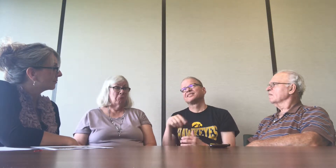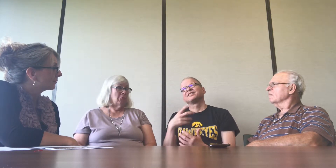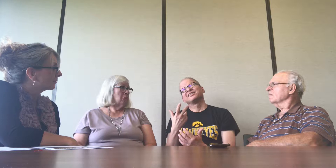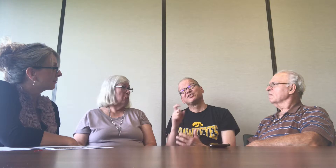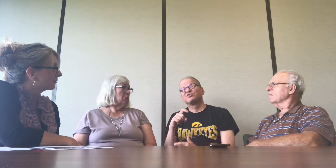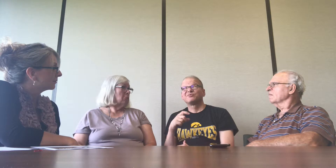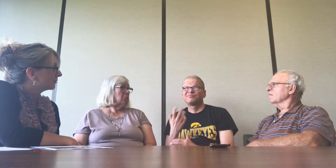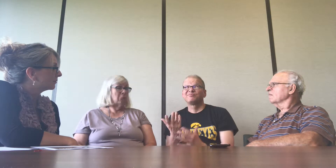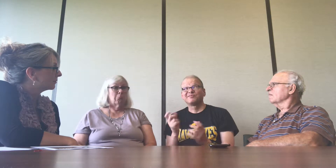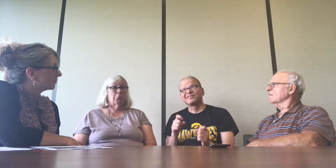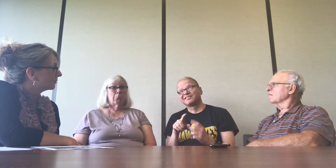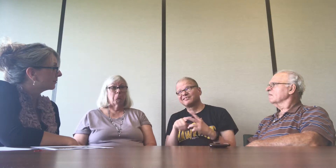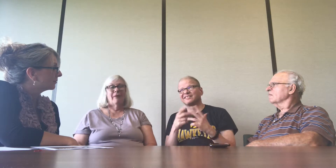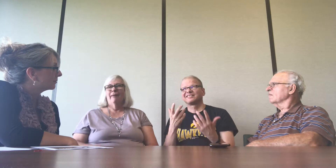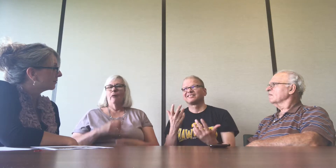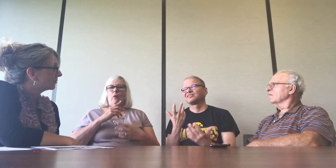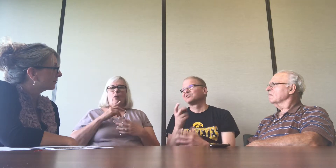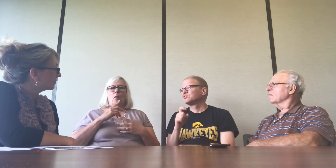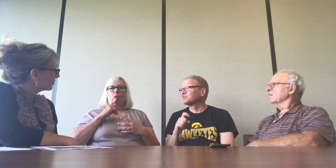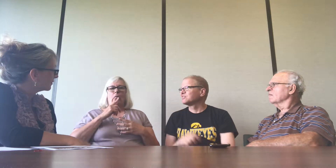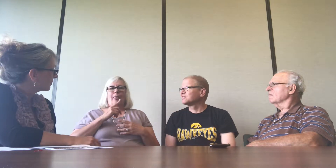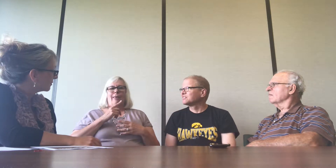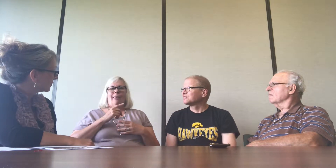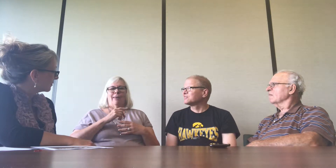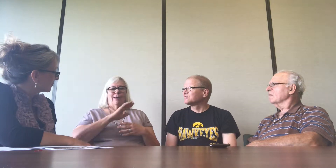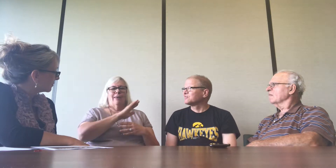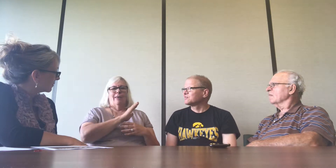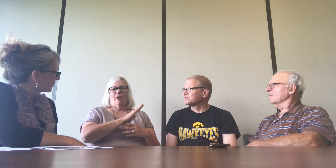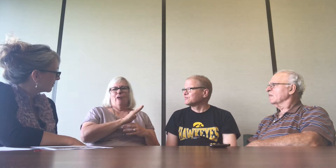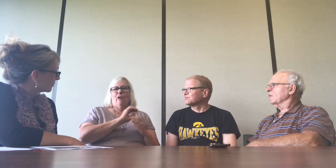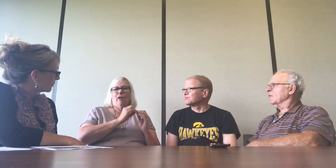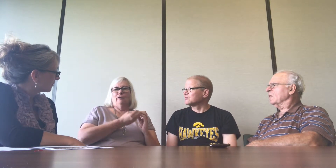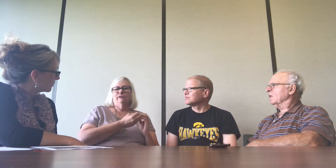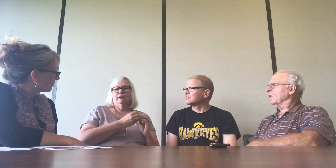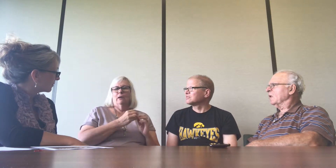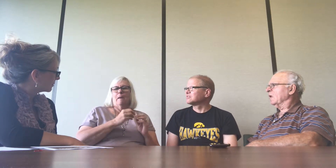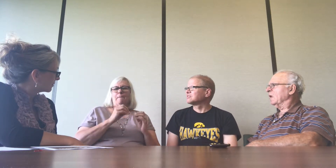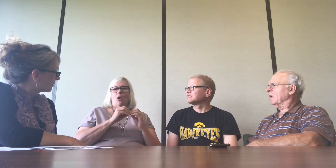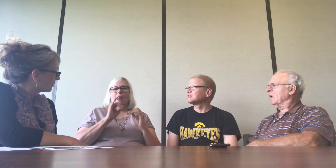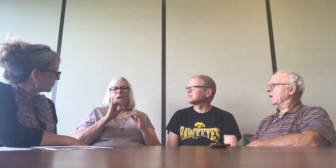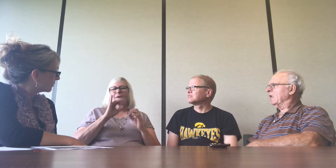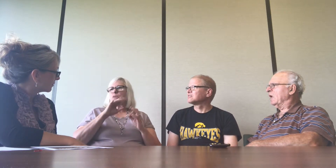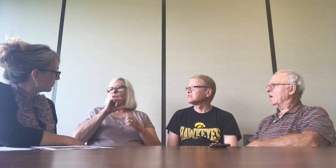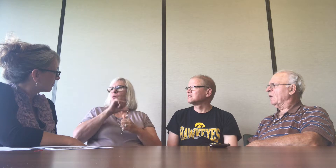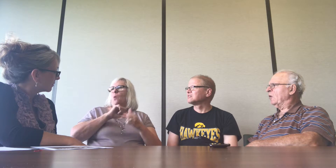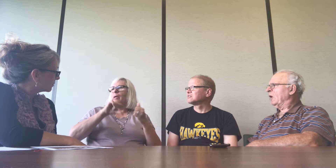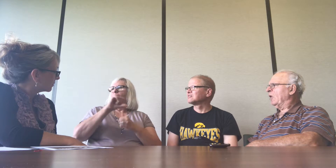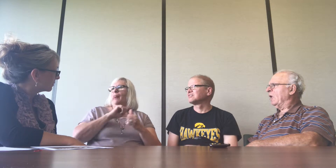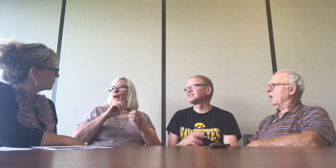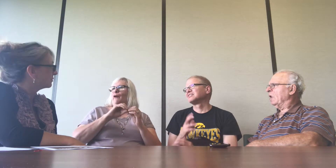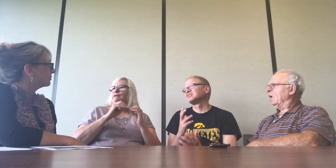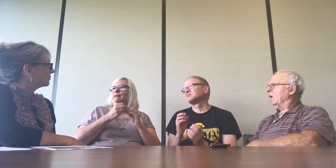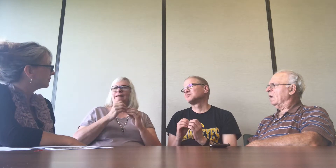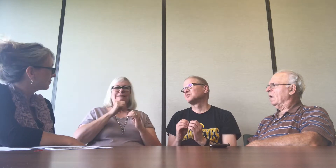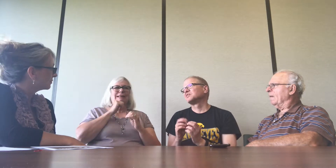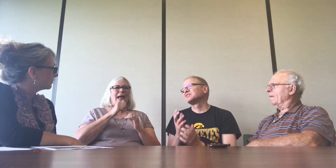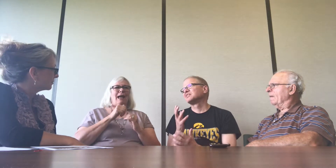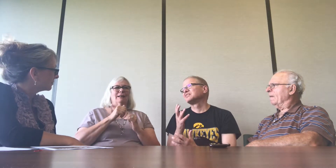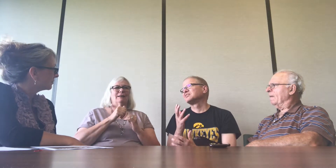not a website. We should probably set one up. Shirley, really his organization